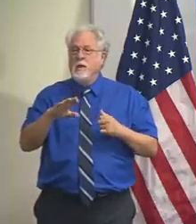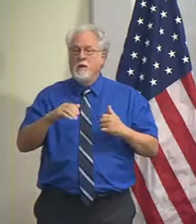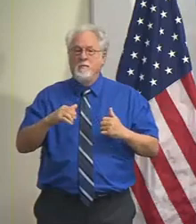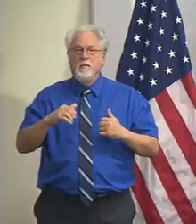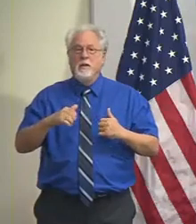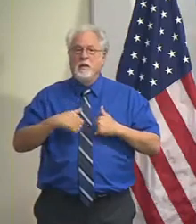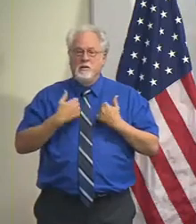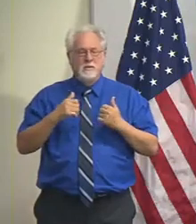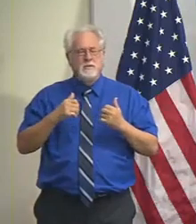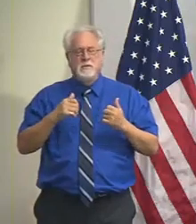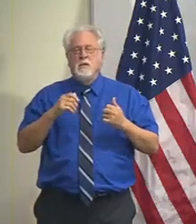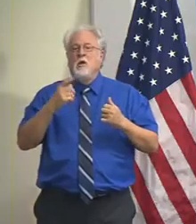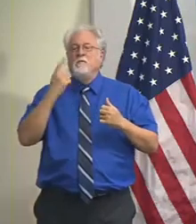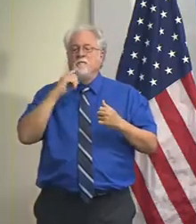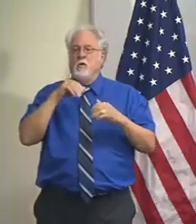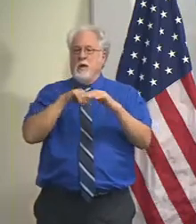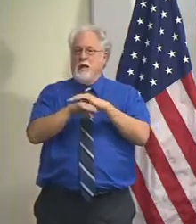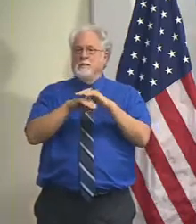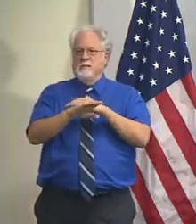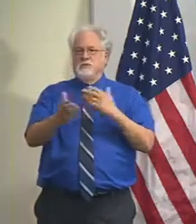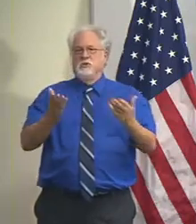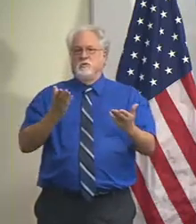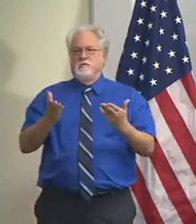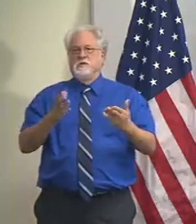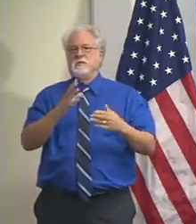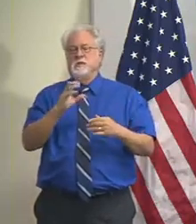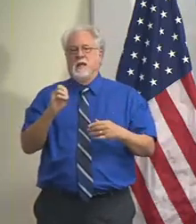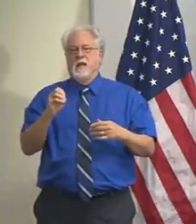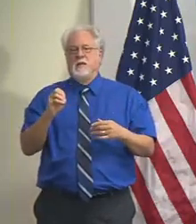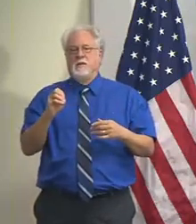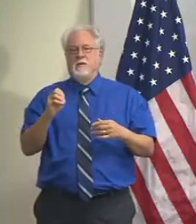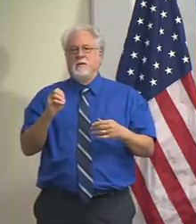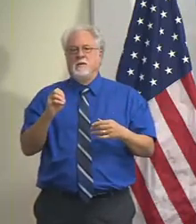say, for accessing services, and